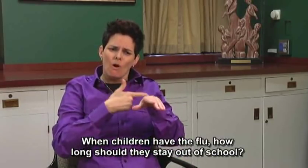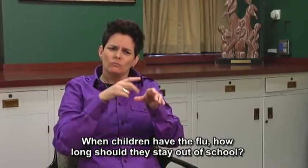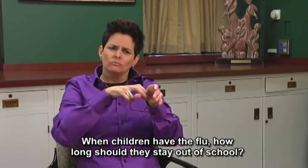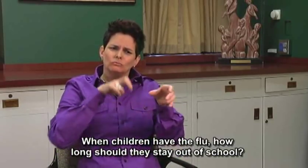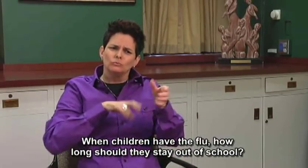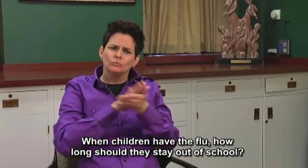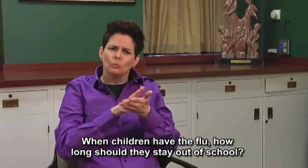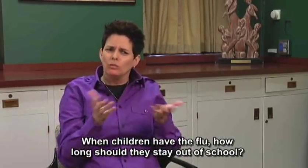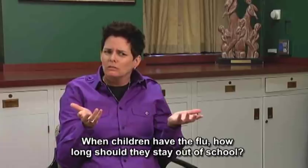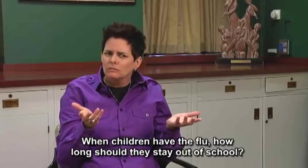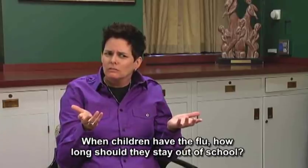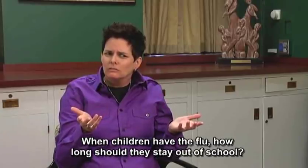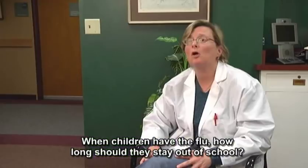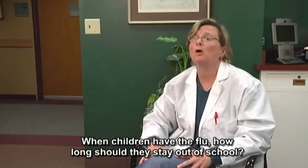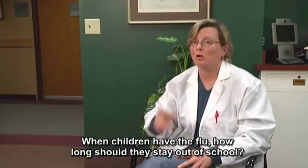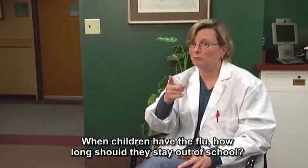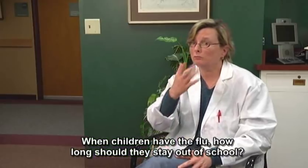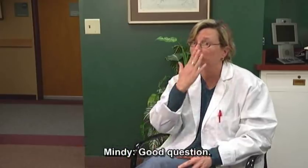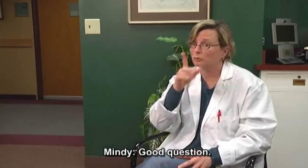stay out of school good question